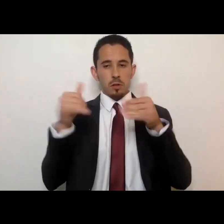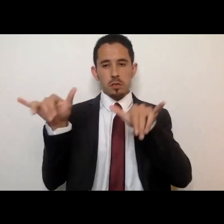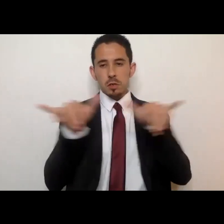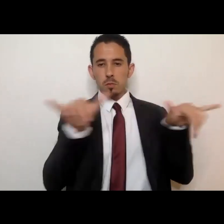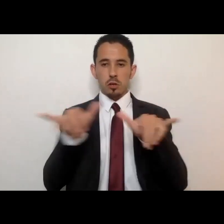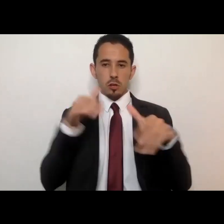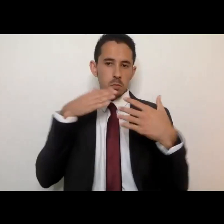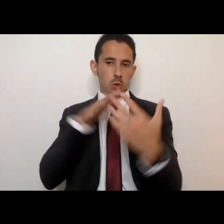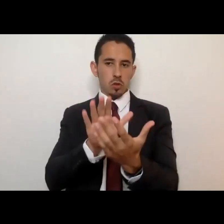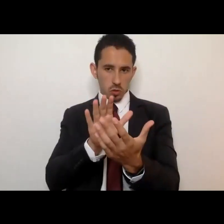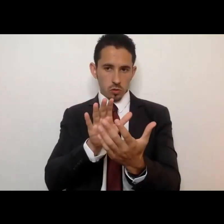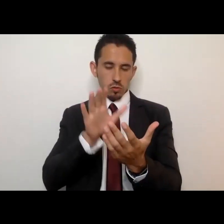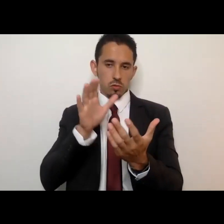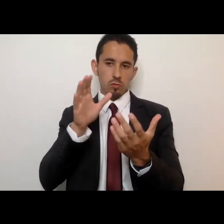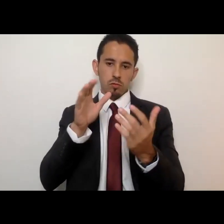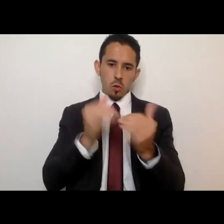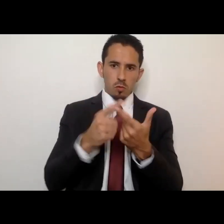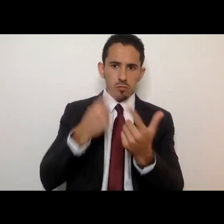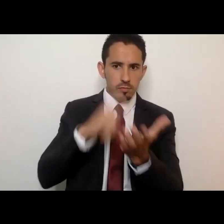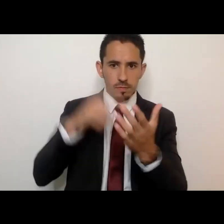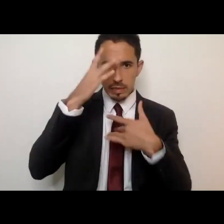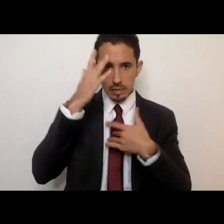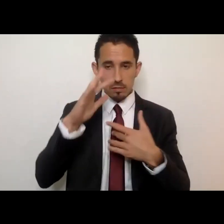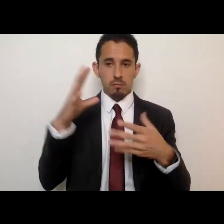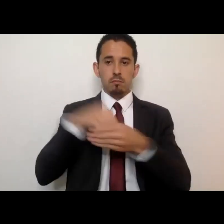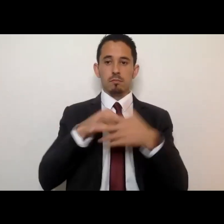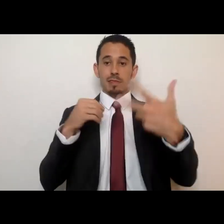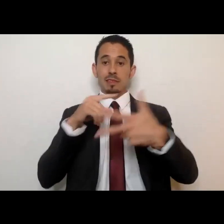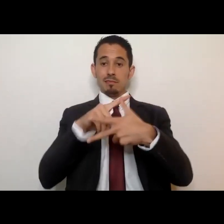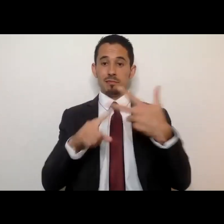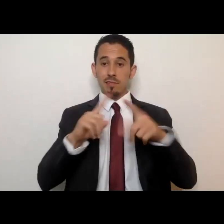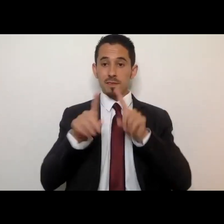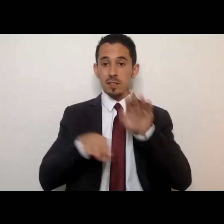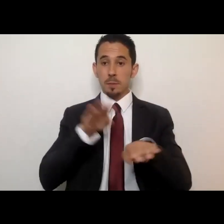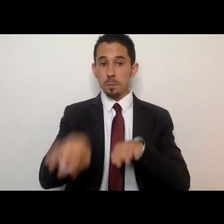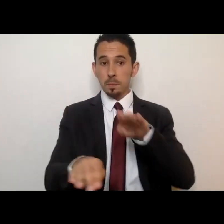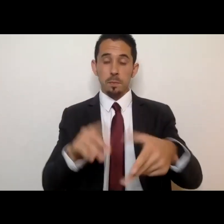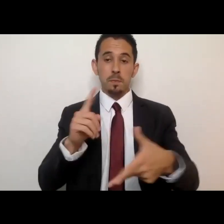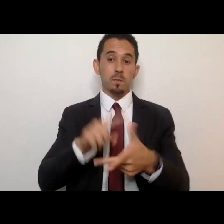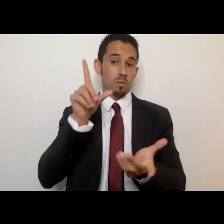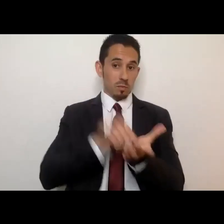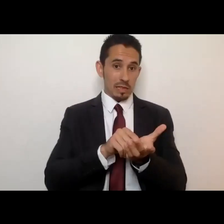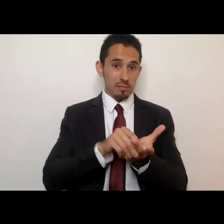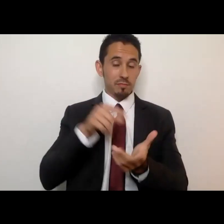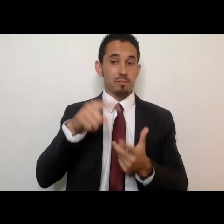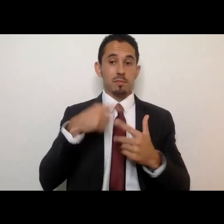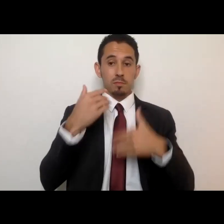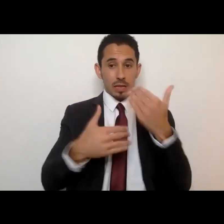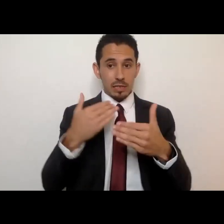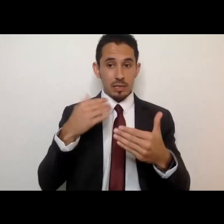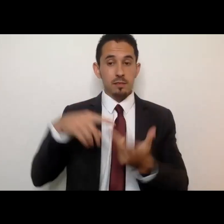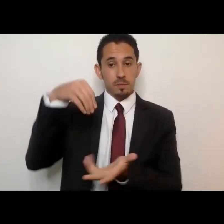AIR and GCFP are very similar technologies in how they detect disease. They each involve 3 main